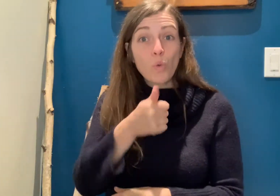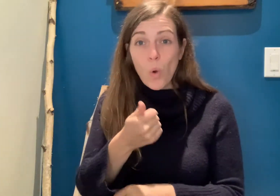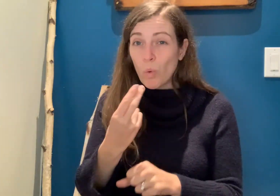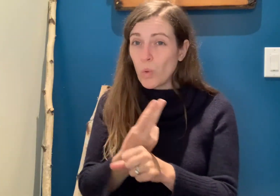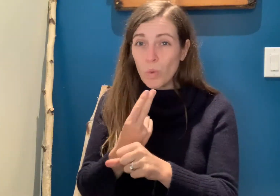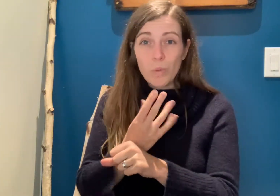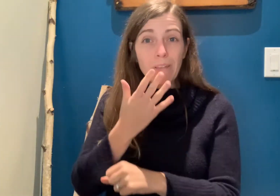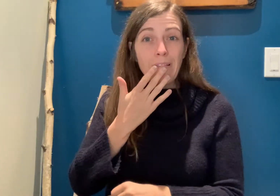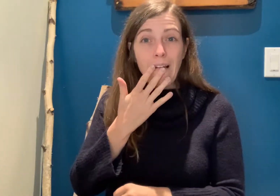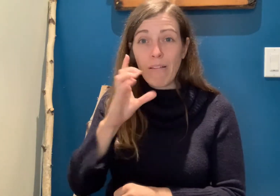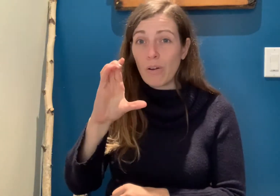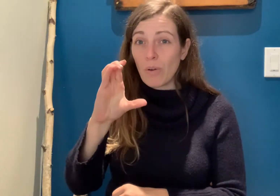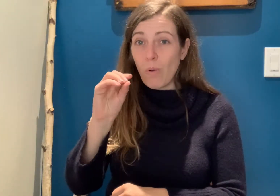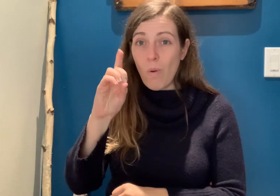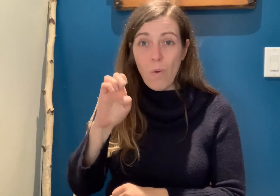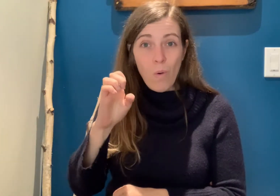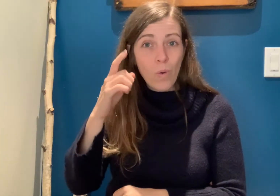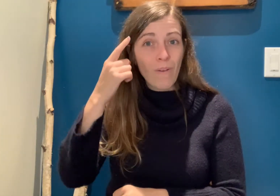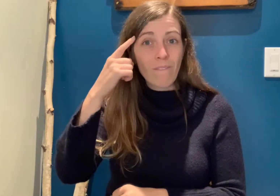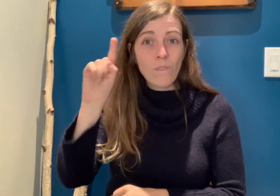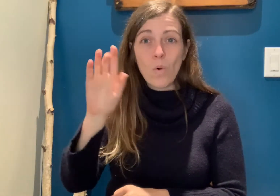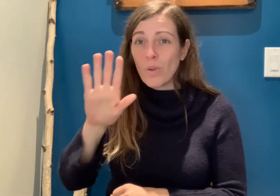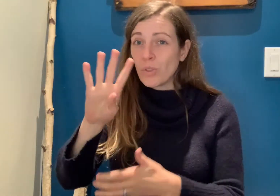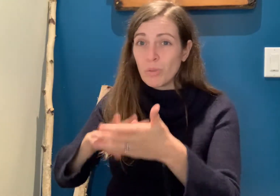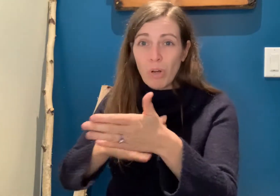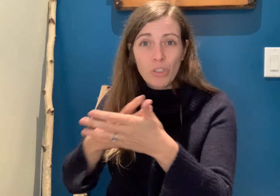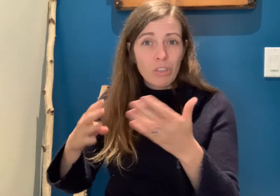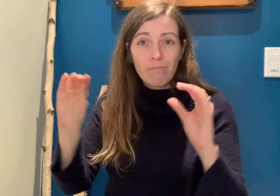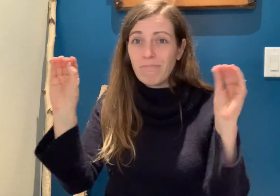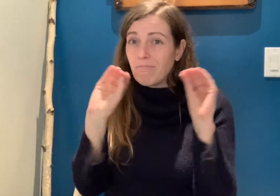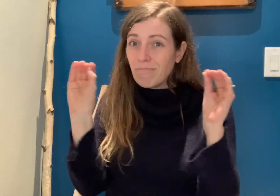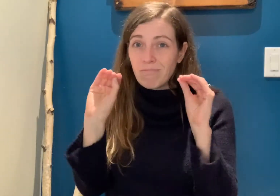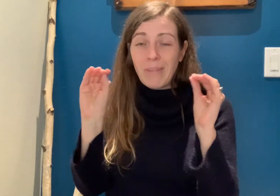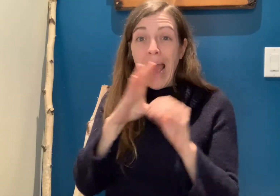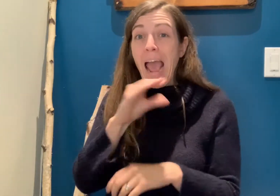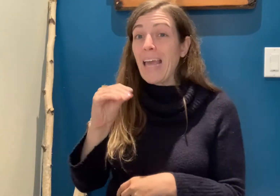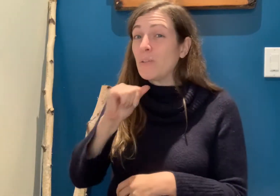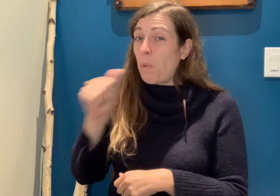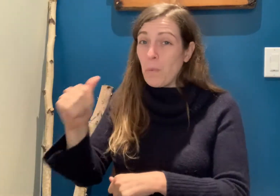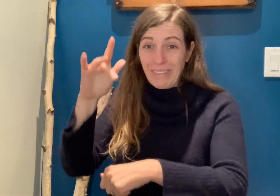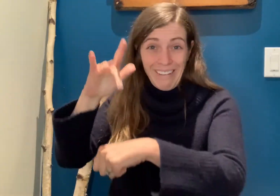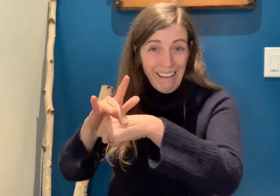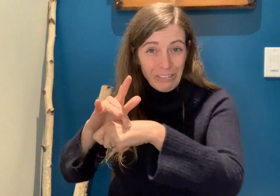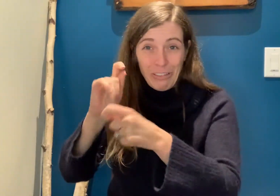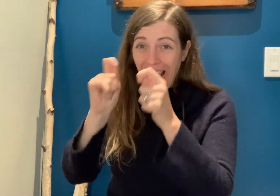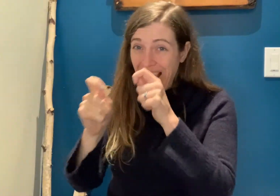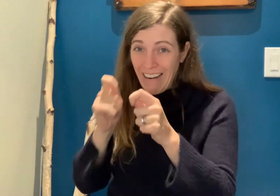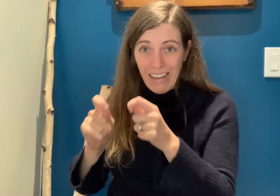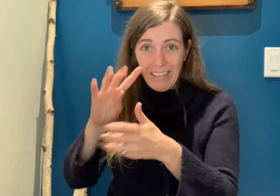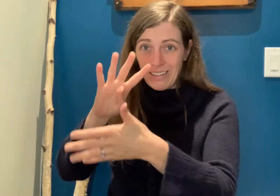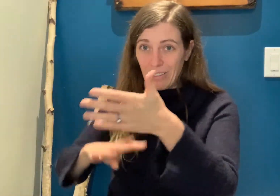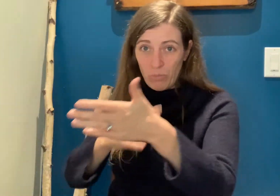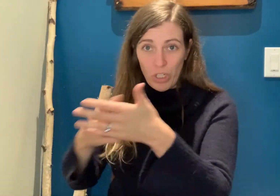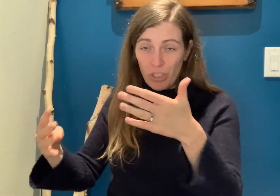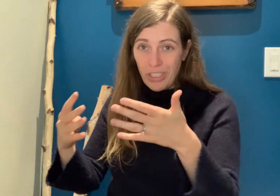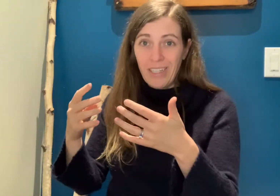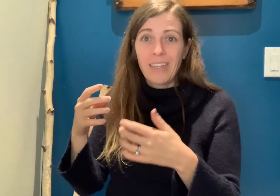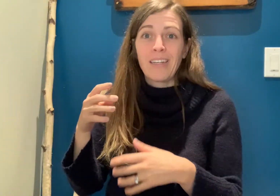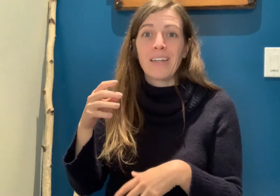So I strongly suggest not using anything like color coding or anything like that in your spreadsheets. And I also suggest that you not